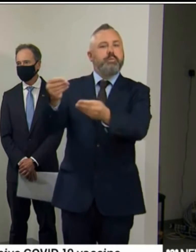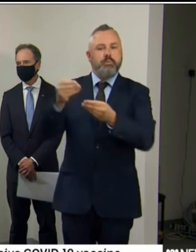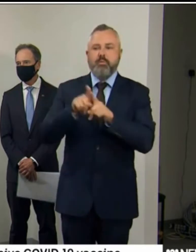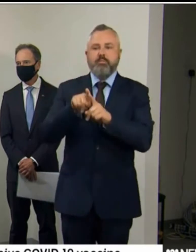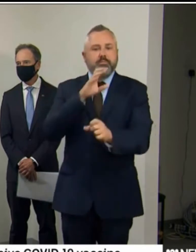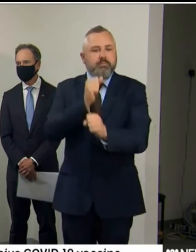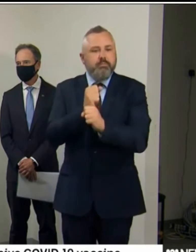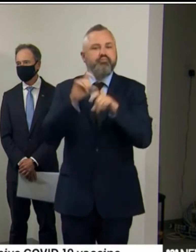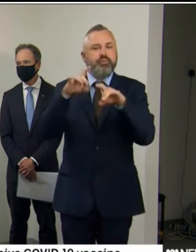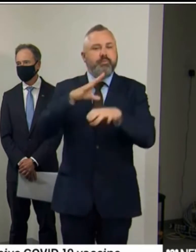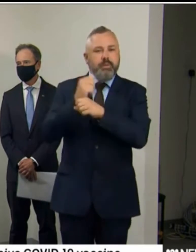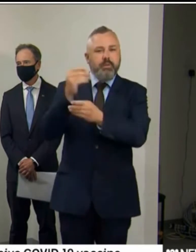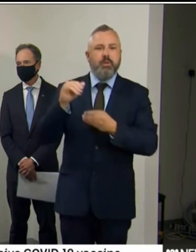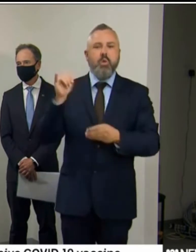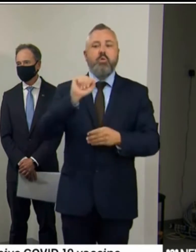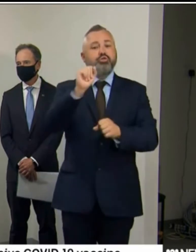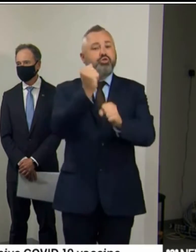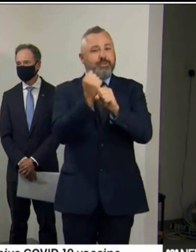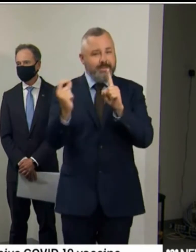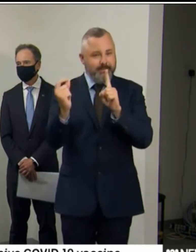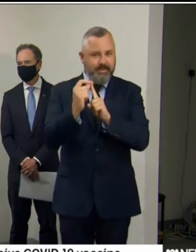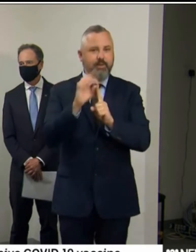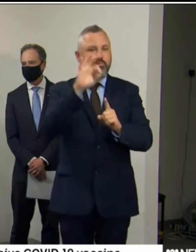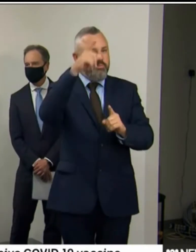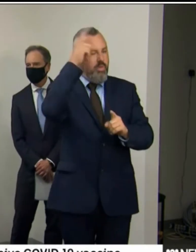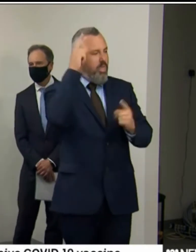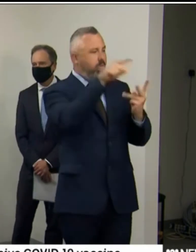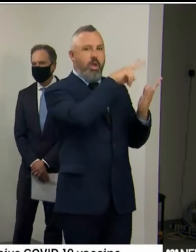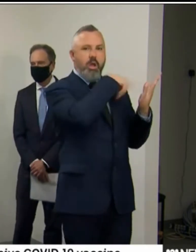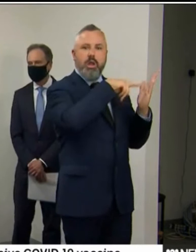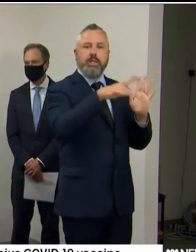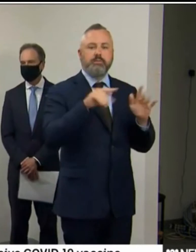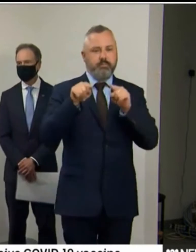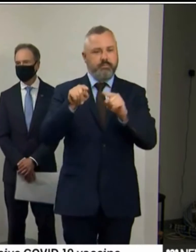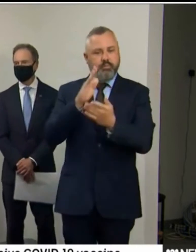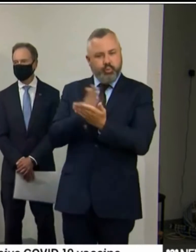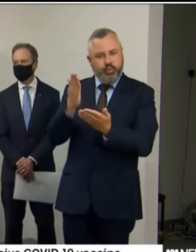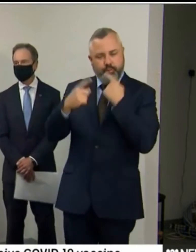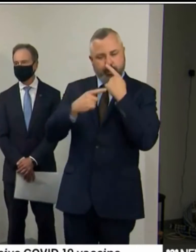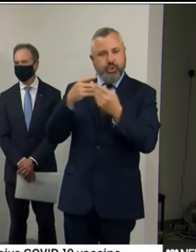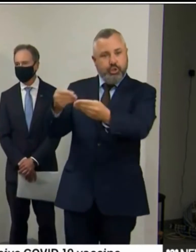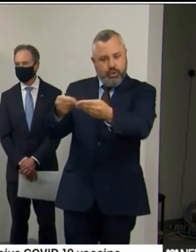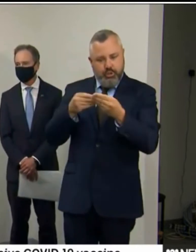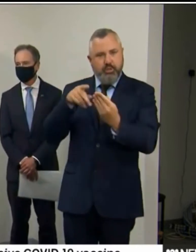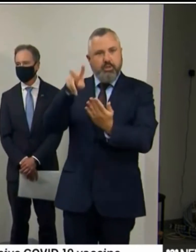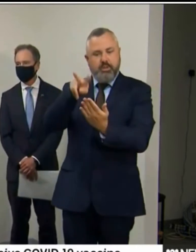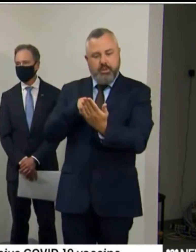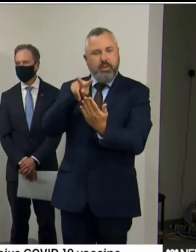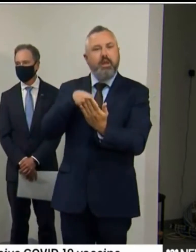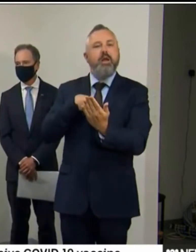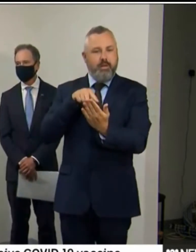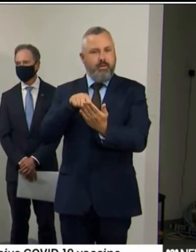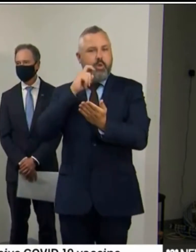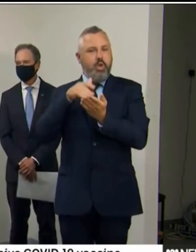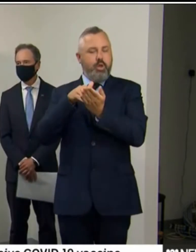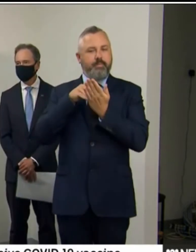local health practitioner. And what they will find when they go to those credentialed sources, I think, is very clear. They will